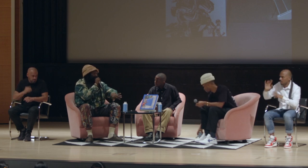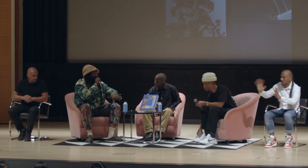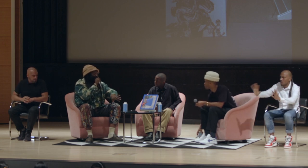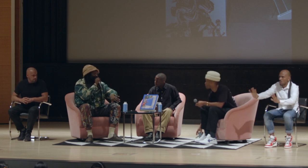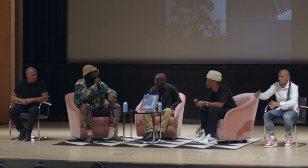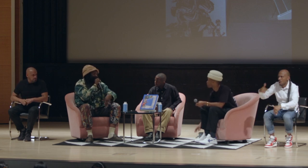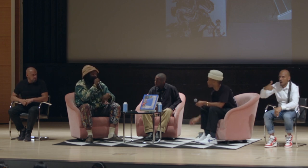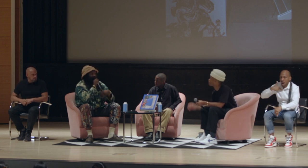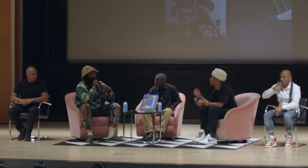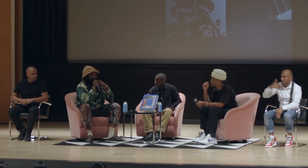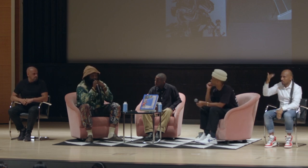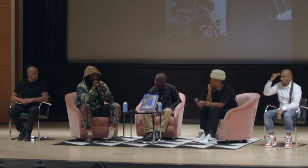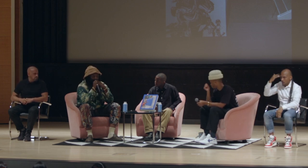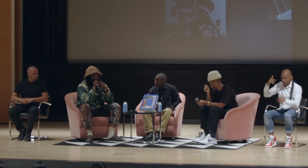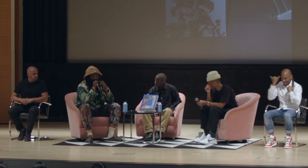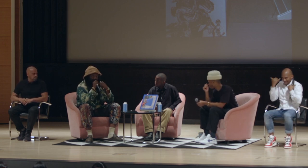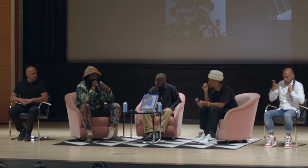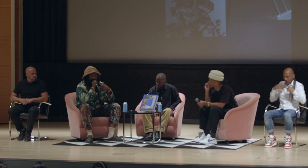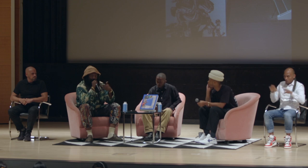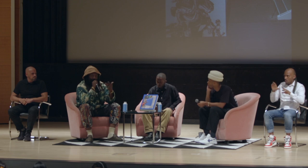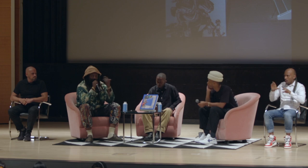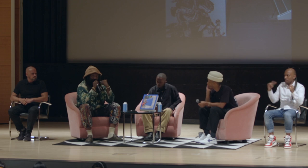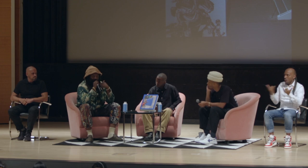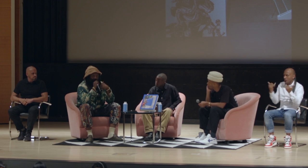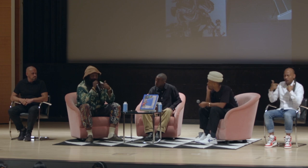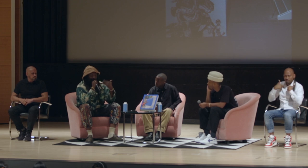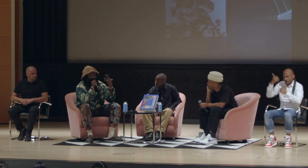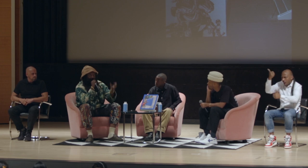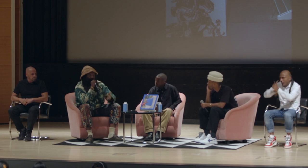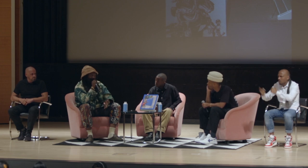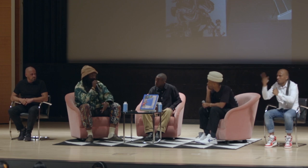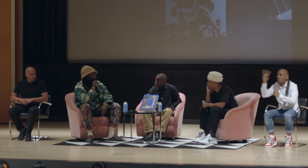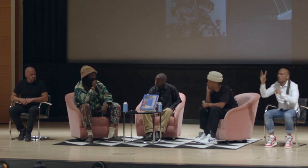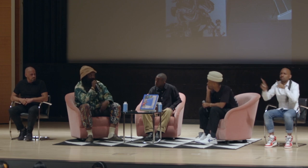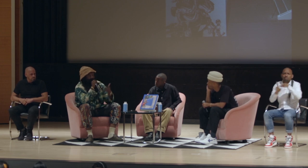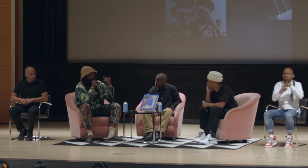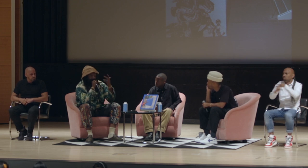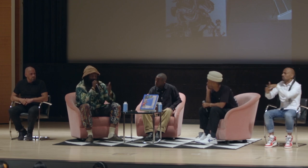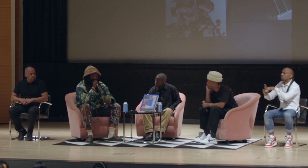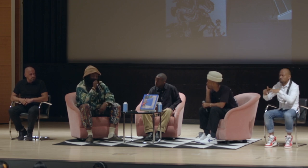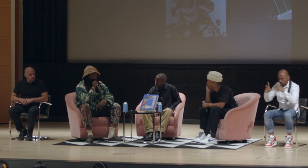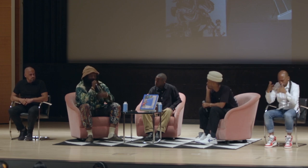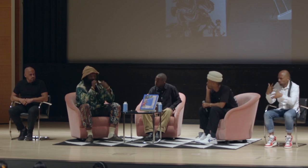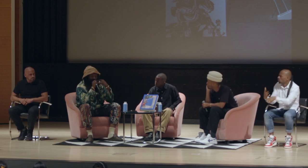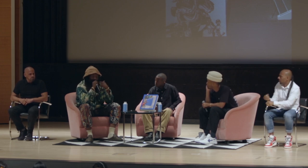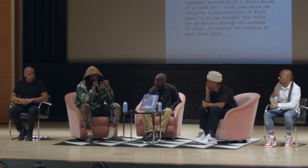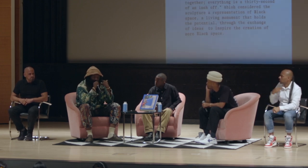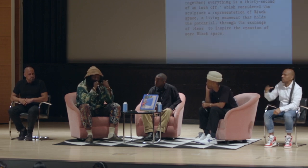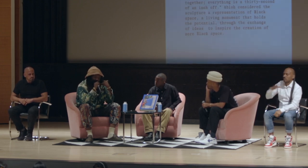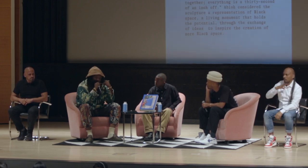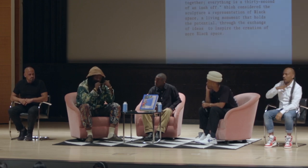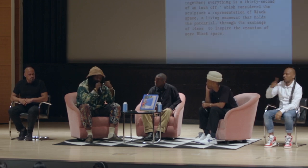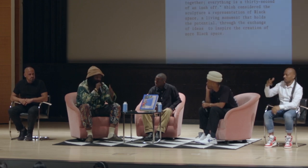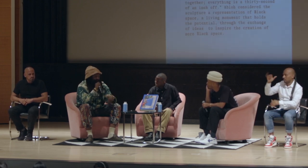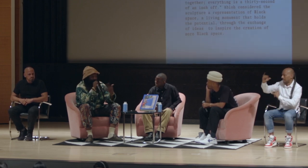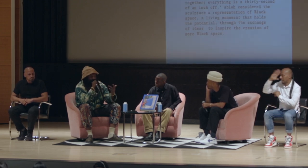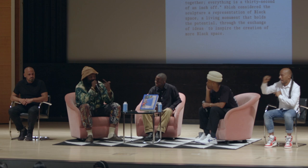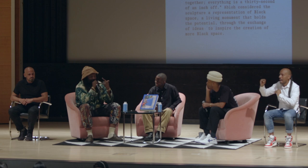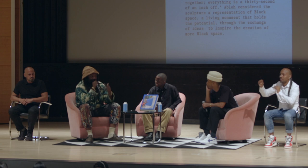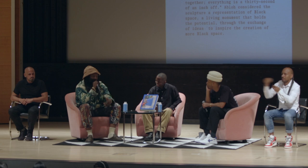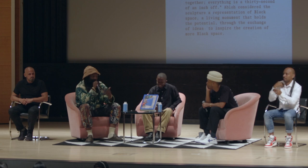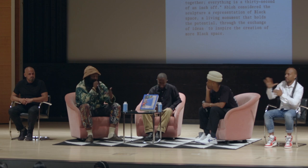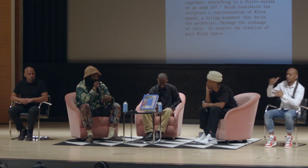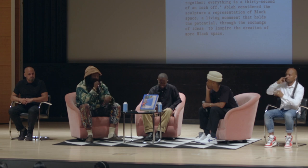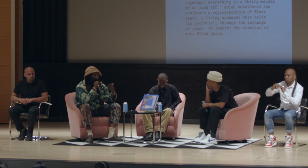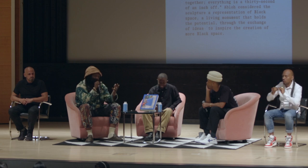before College Dropout came out. So my man Ferris gave me Don C's number. I called Don. Don's like, "Yeah, who's this?" I'm like, "Yo,